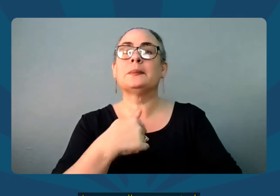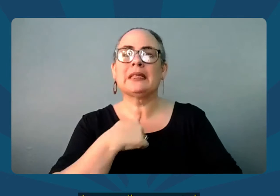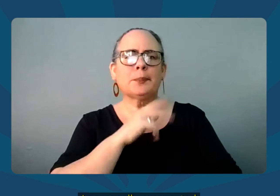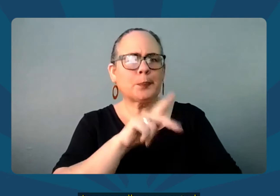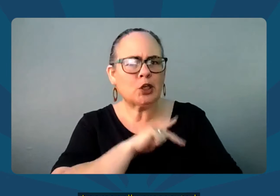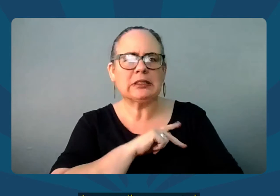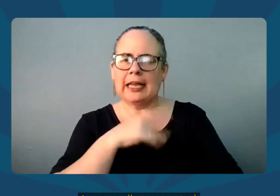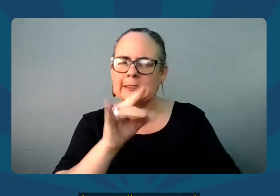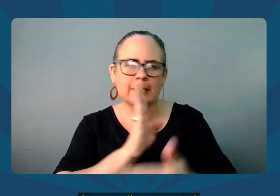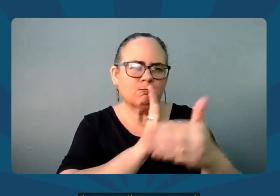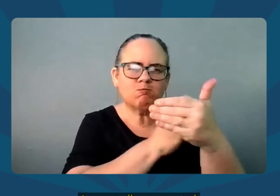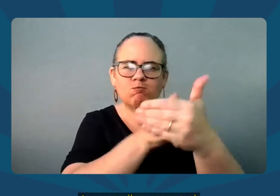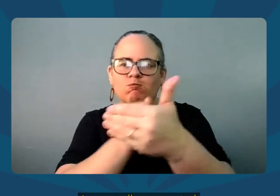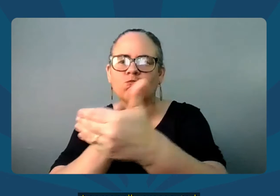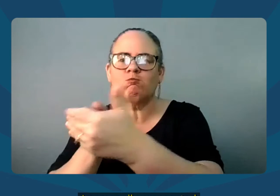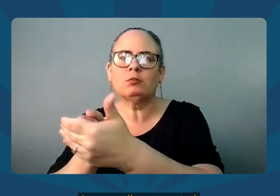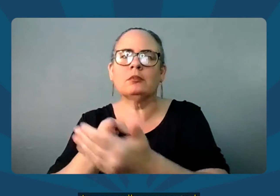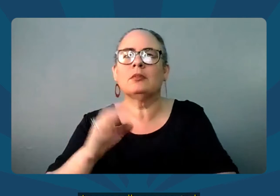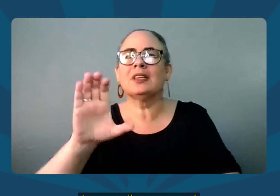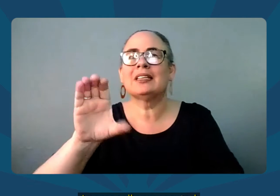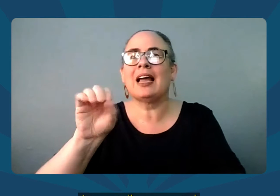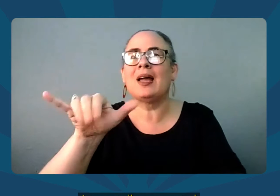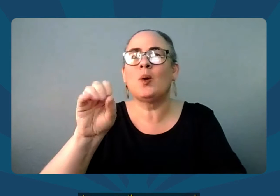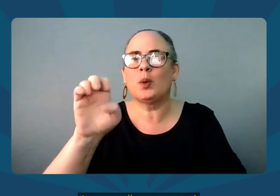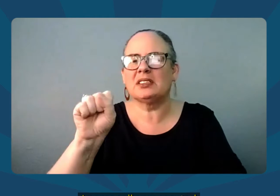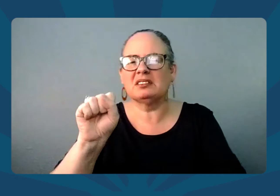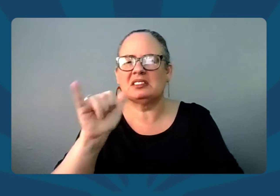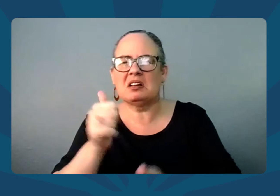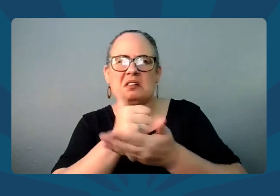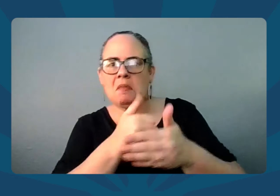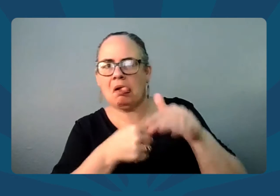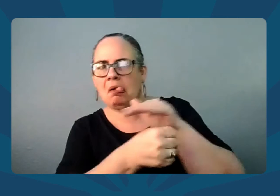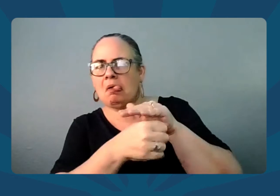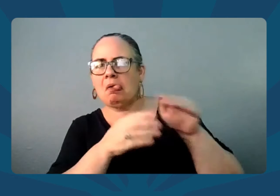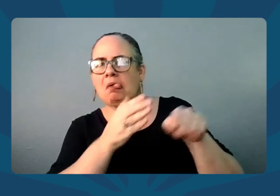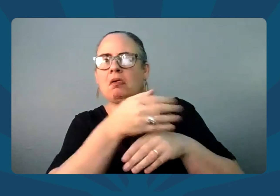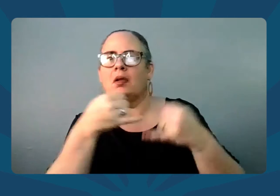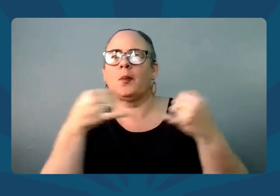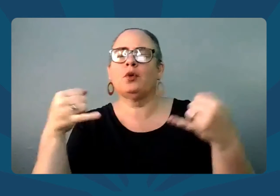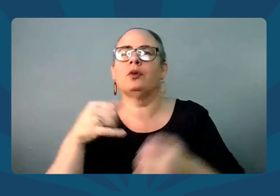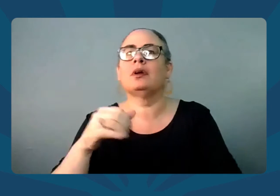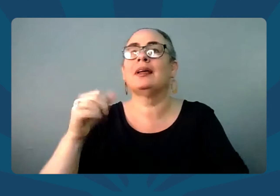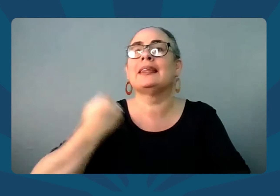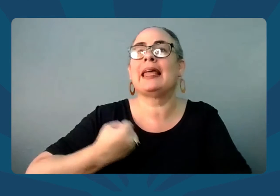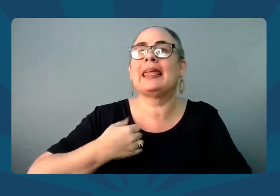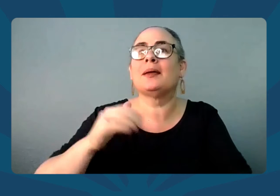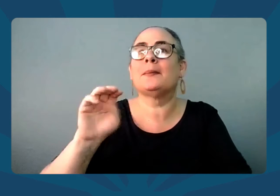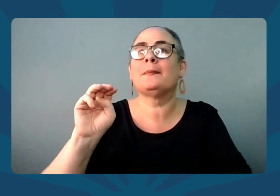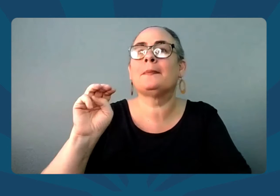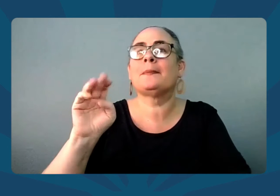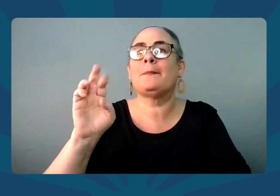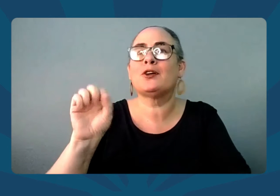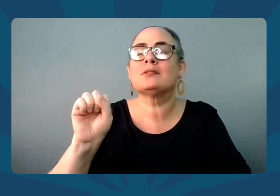I personally prosecuted coyotes, gang members, cartels, and terrorists.